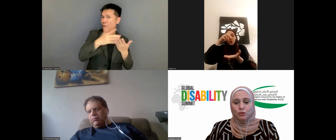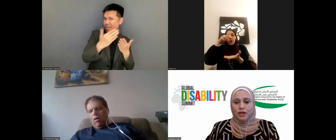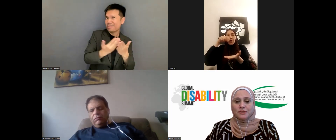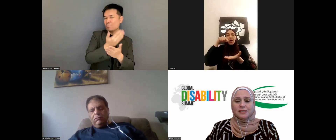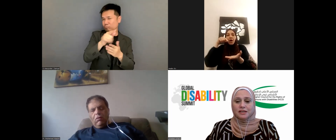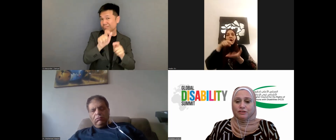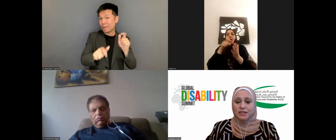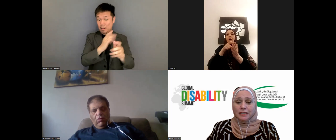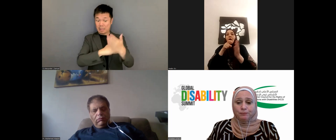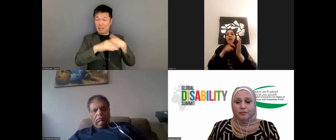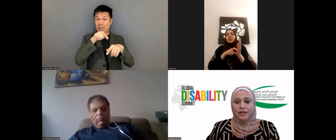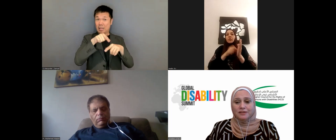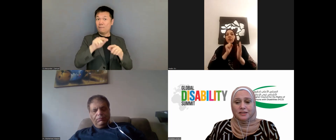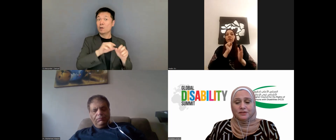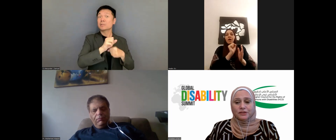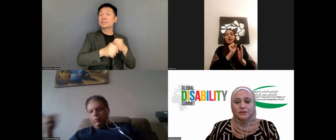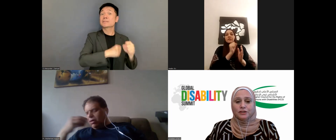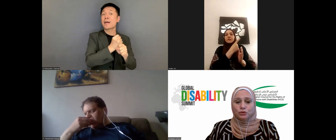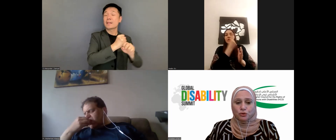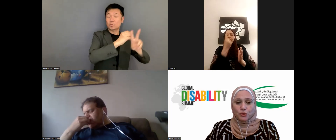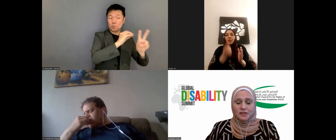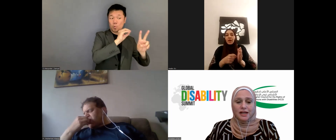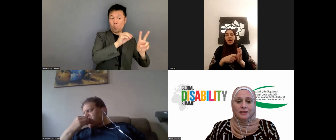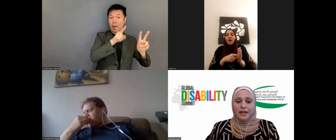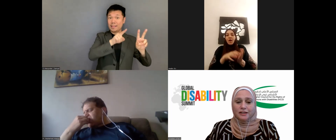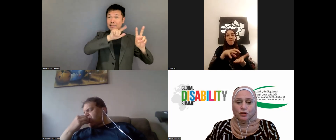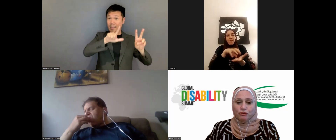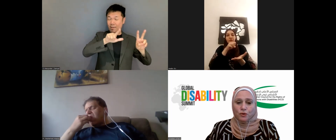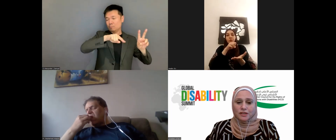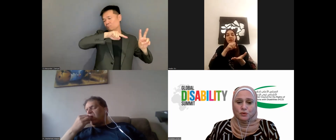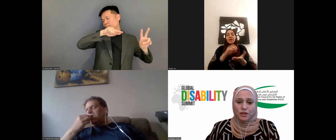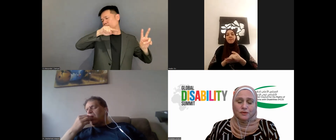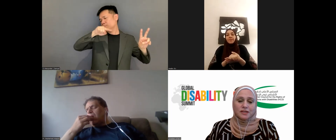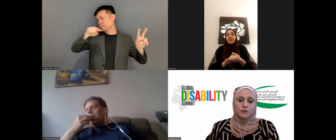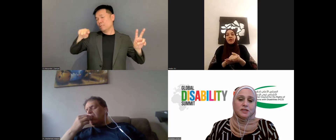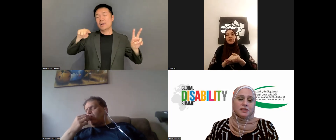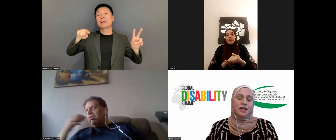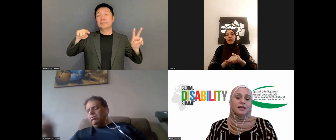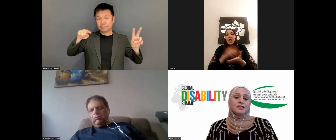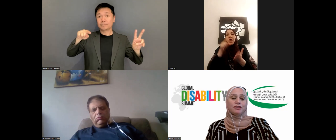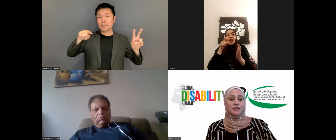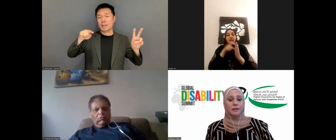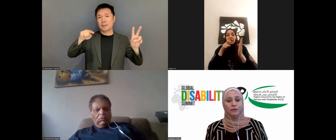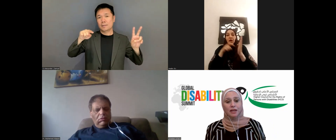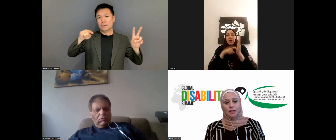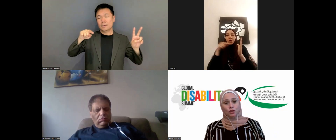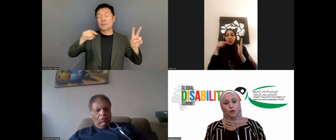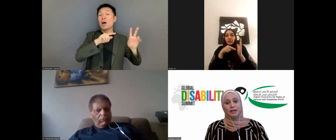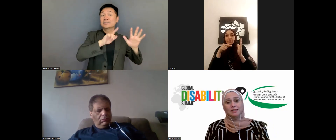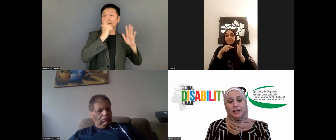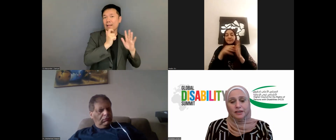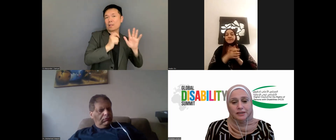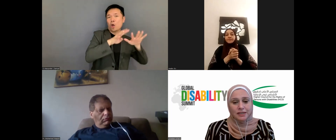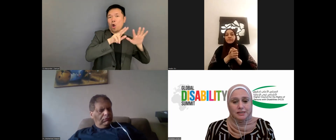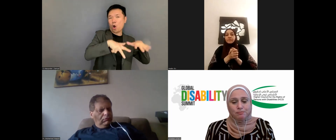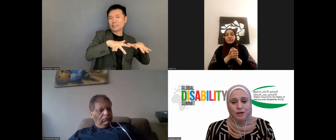year 2017, that entered into force at the end of August 2017. Dr.